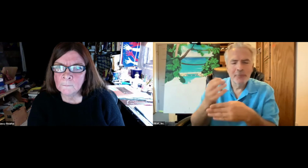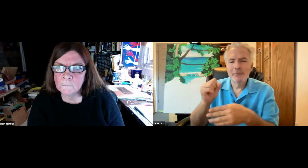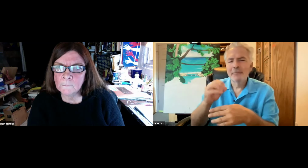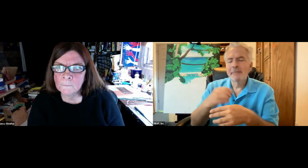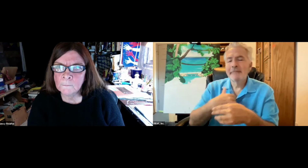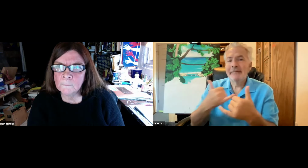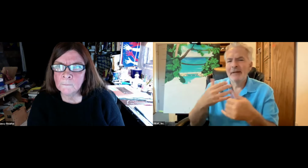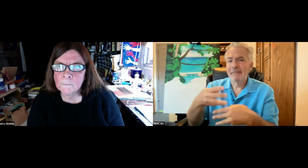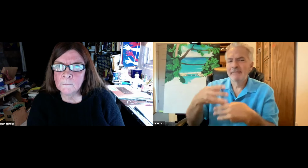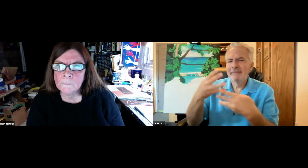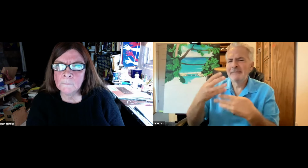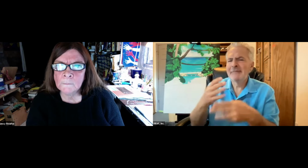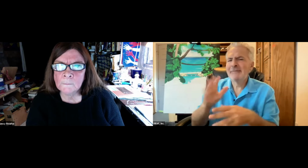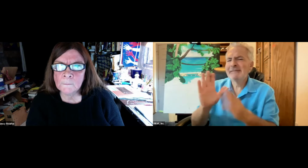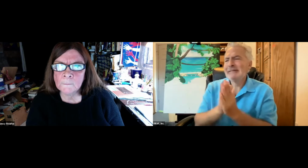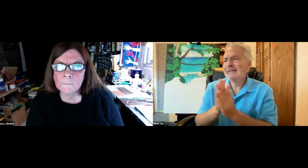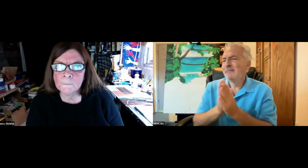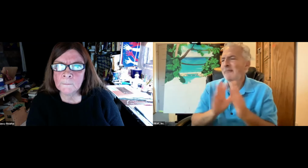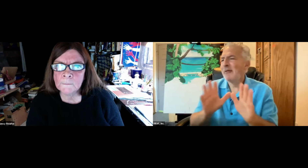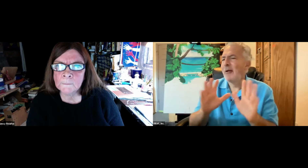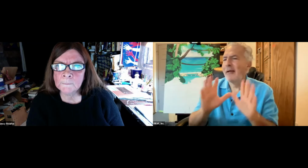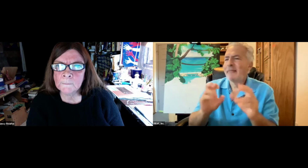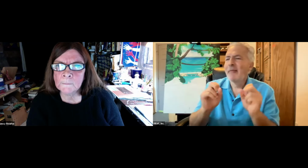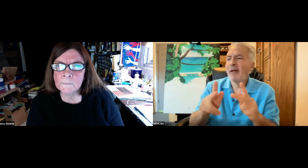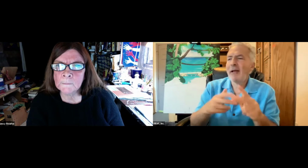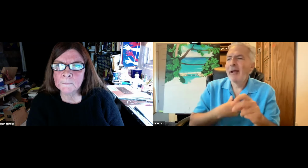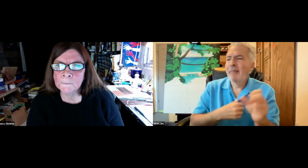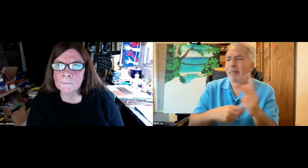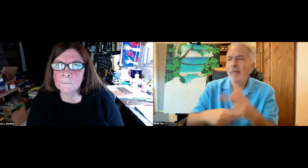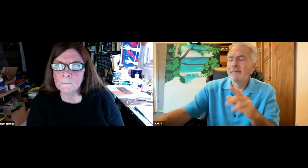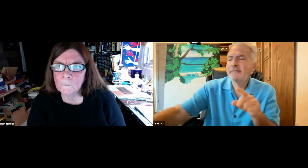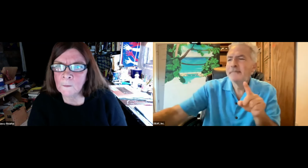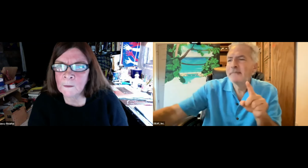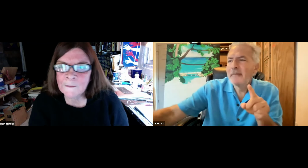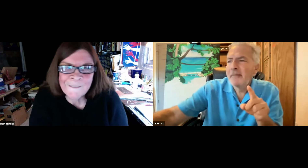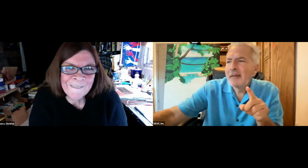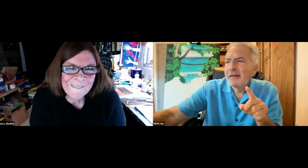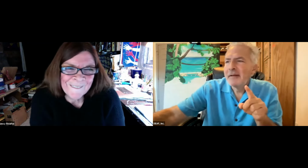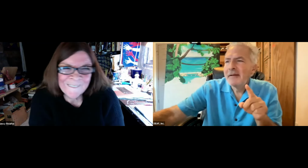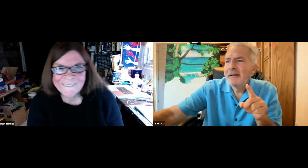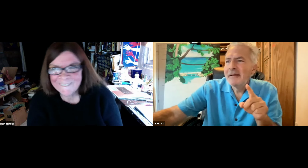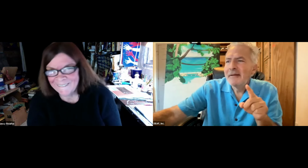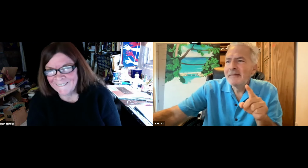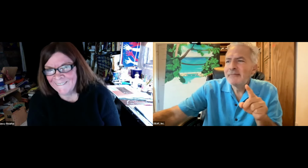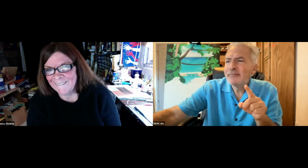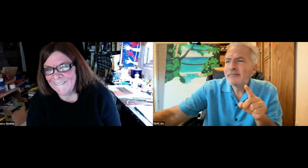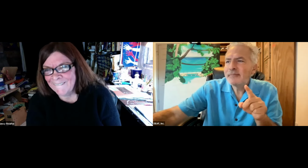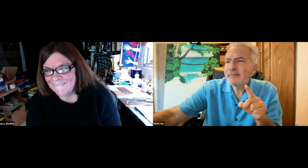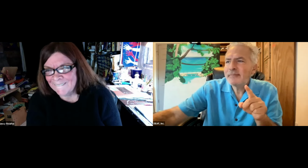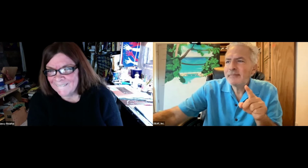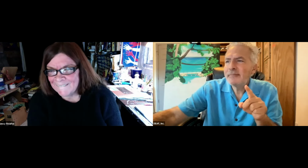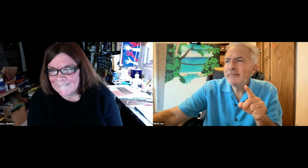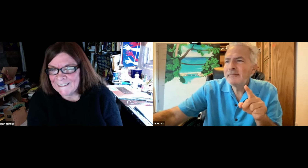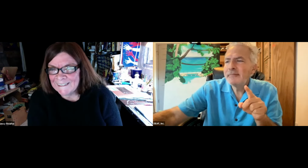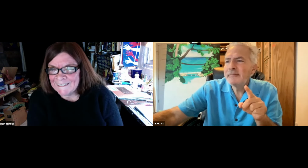message. So, I didn't know messages were hidden. So, I have scrolled and I'm finding your question. So, I apologize to the